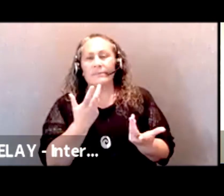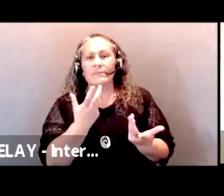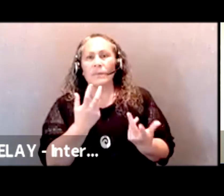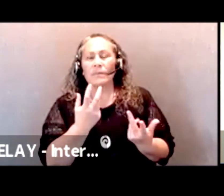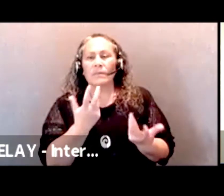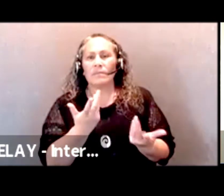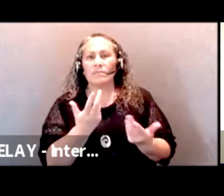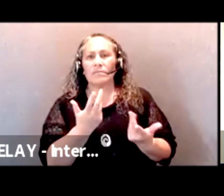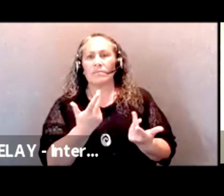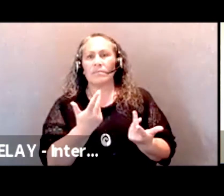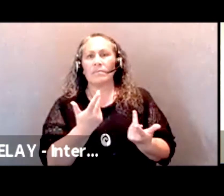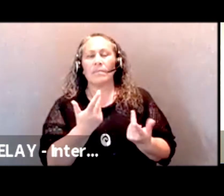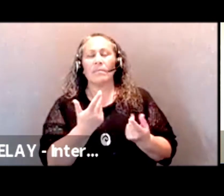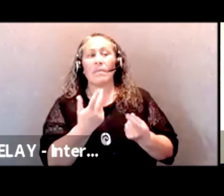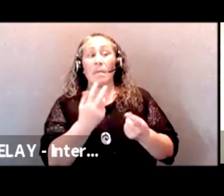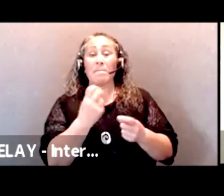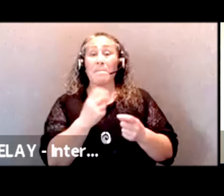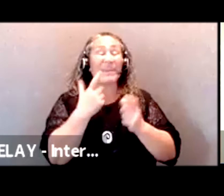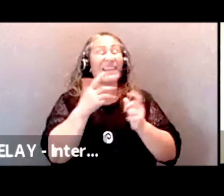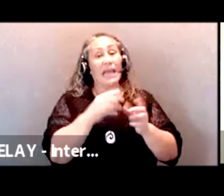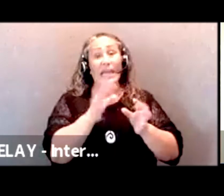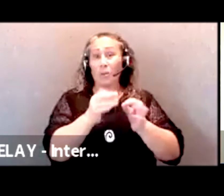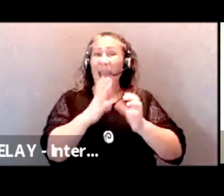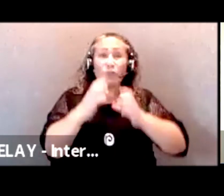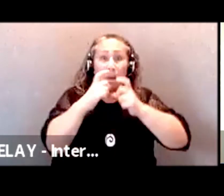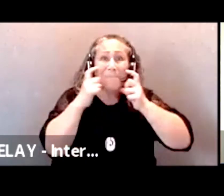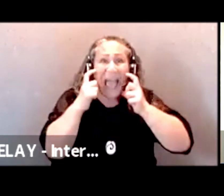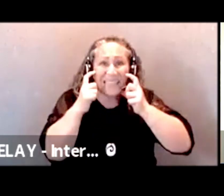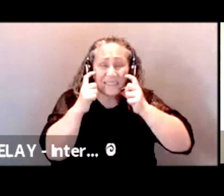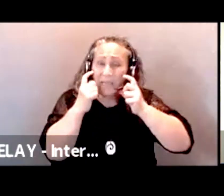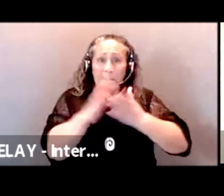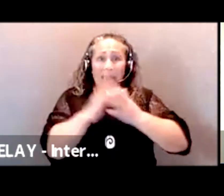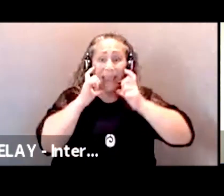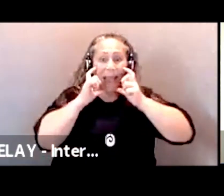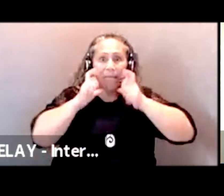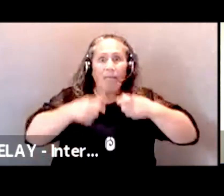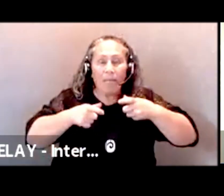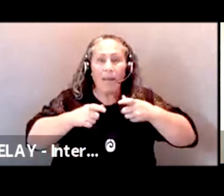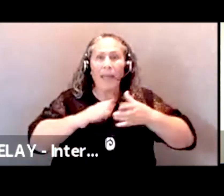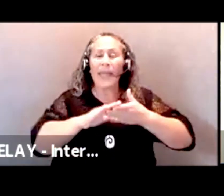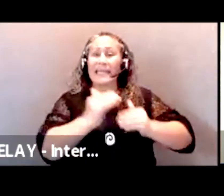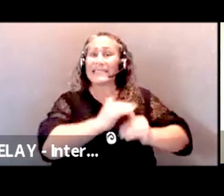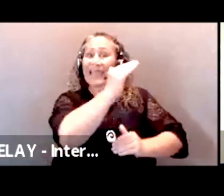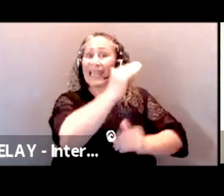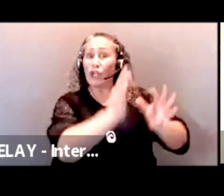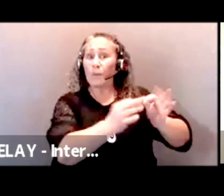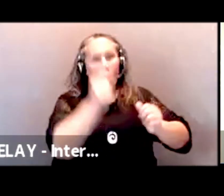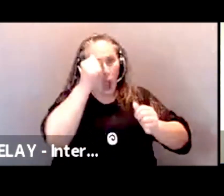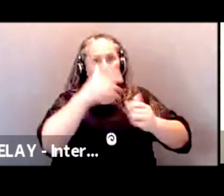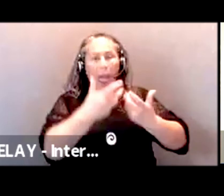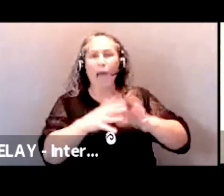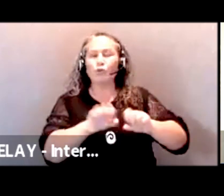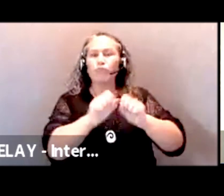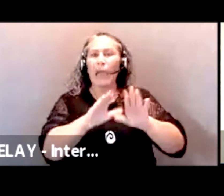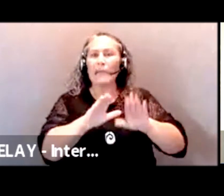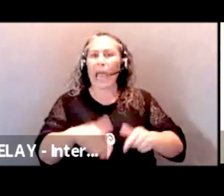most senior sign language interpreter to make sure that the communication through sign happens. So we'll